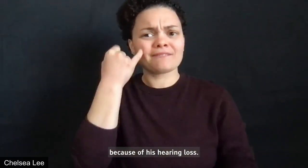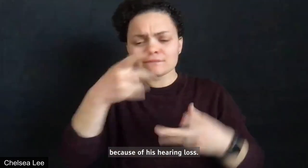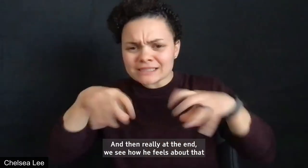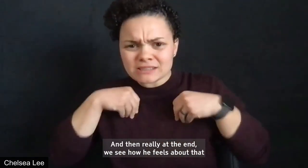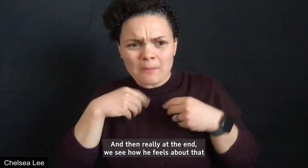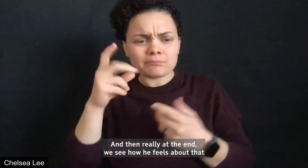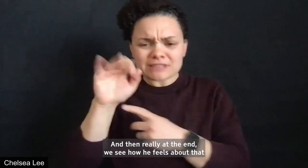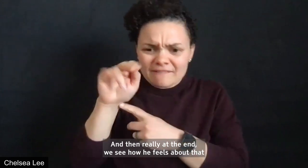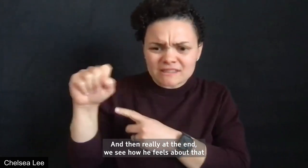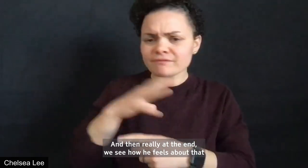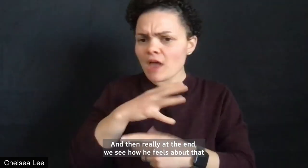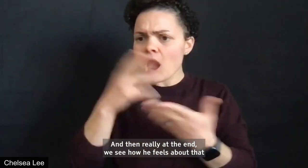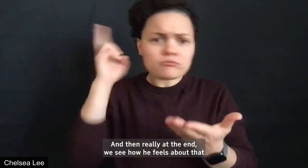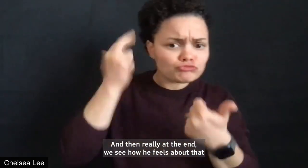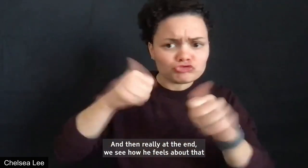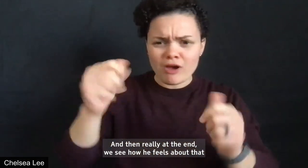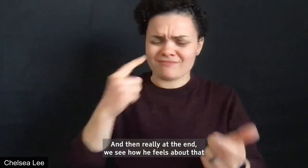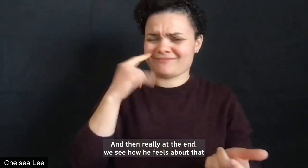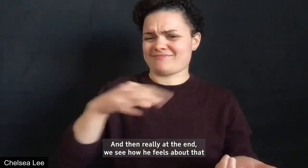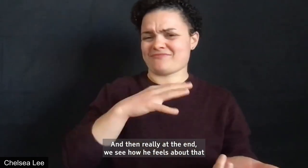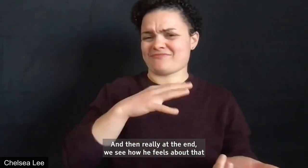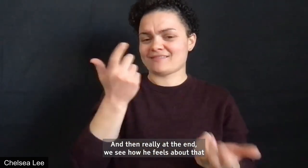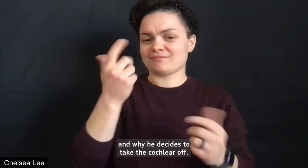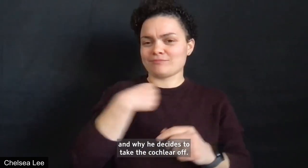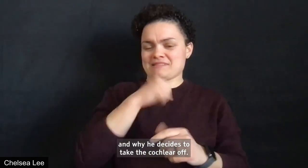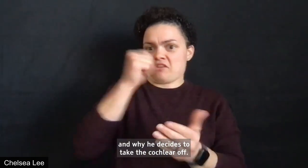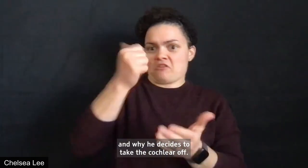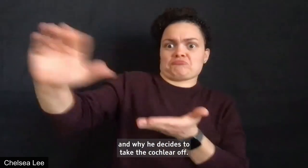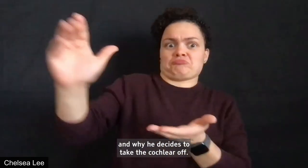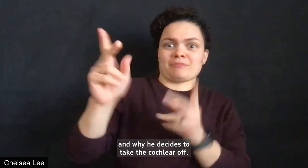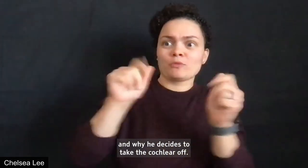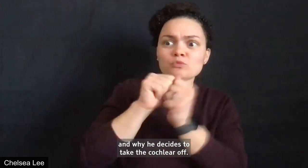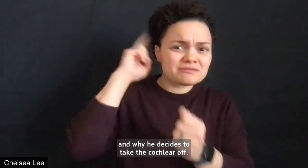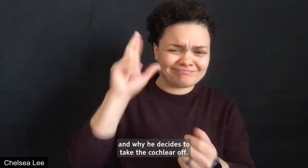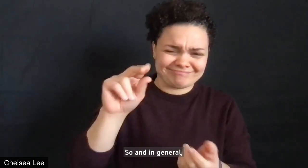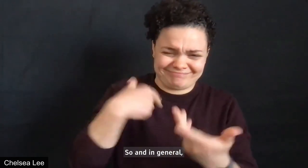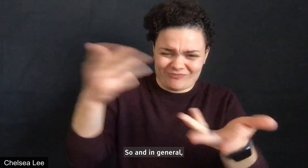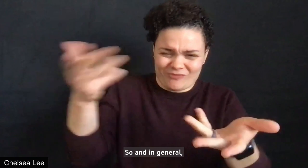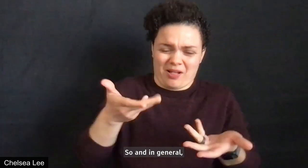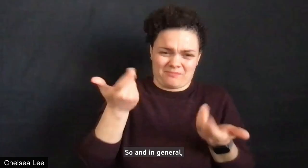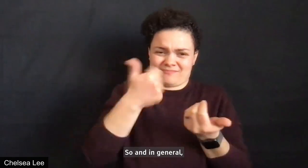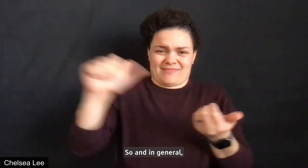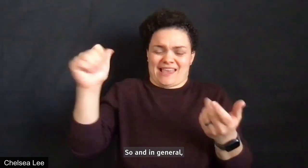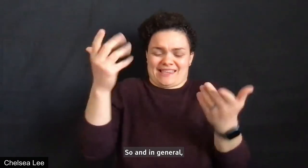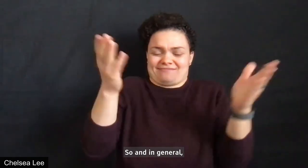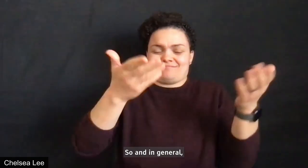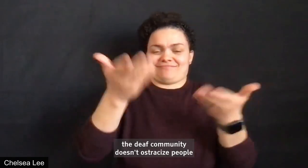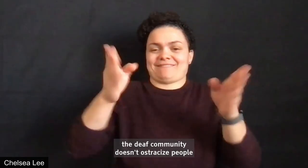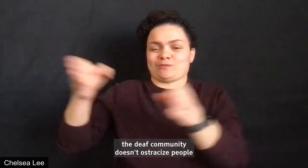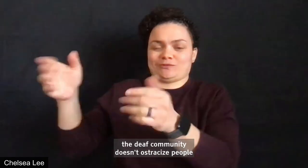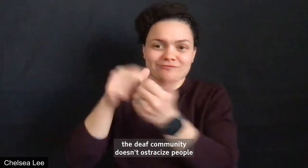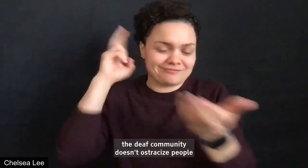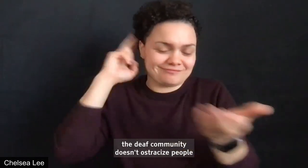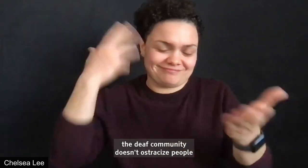loss. And then really at the end, we see how he feels about that and why he decides to take the cochlear off. So, and in general,